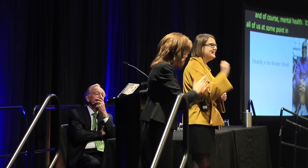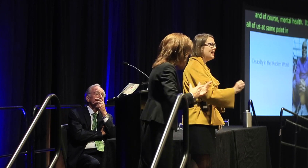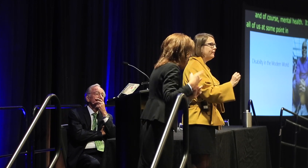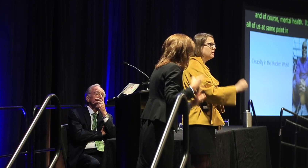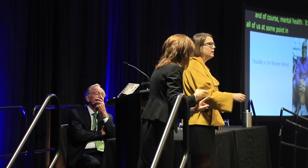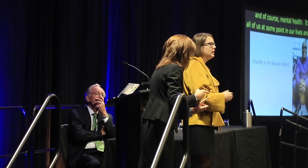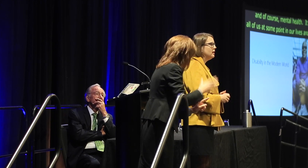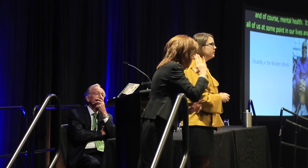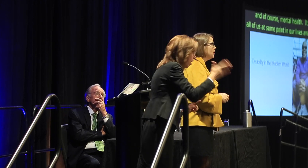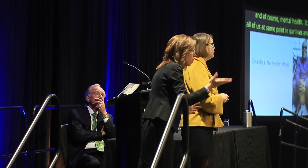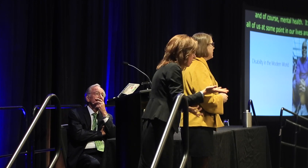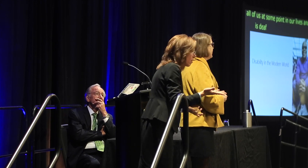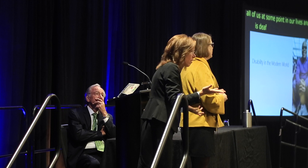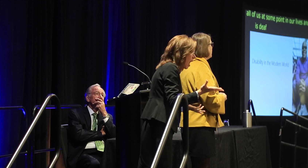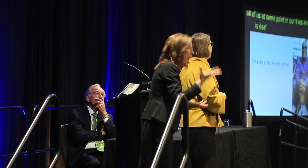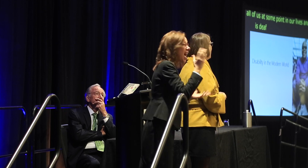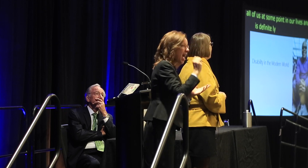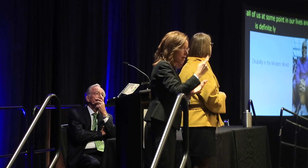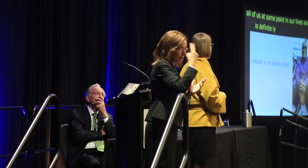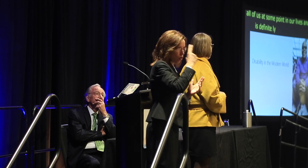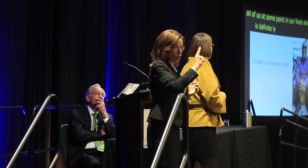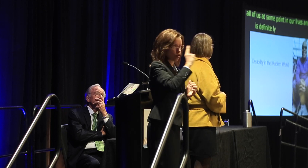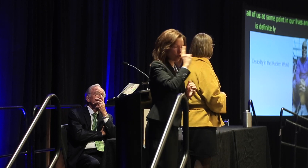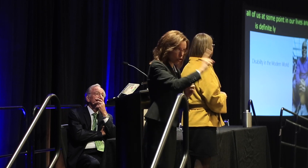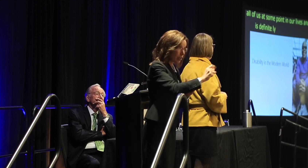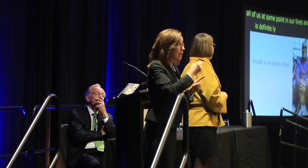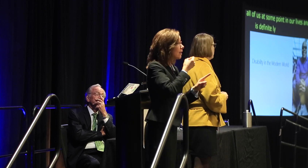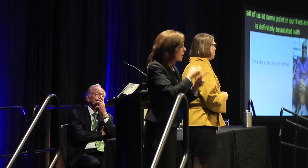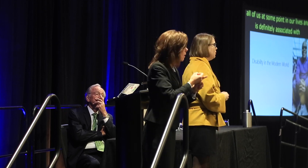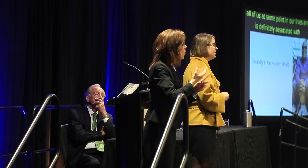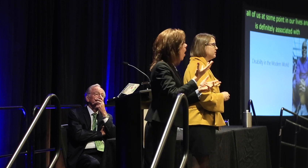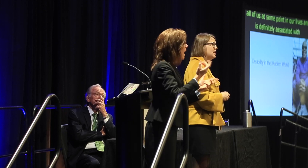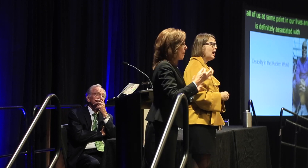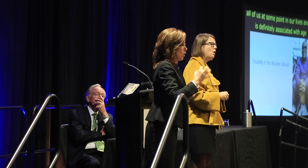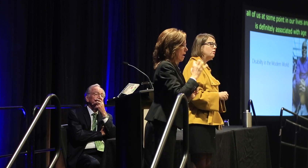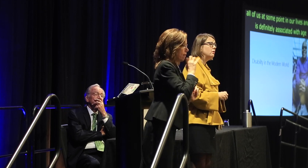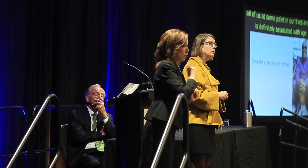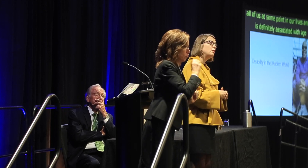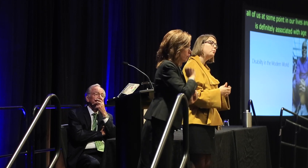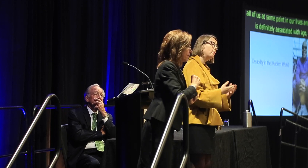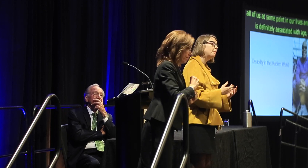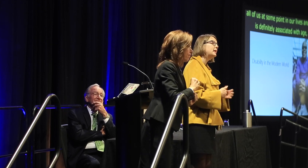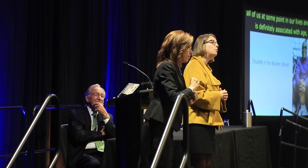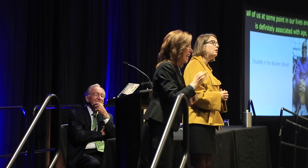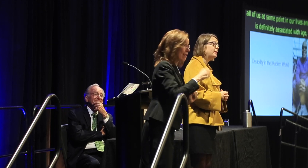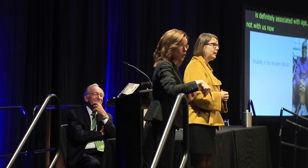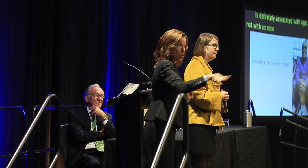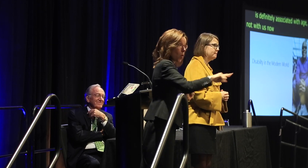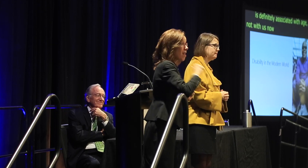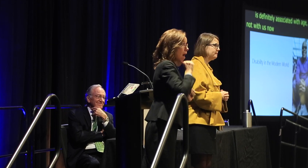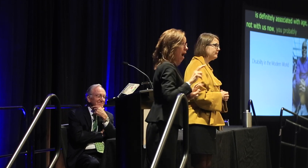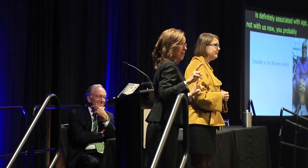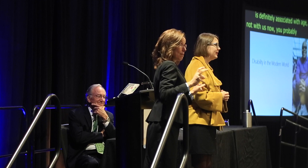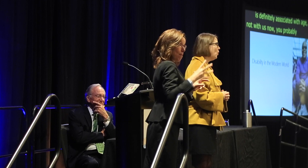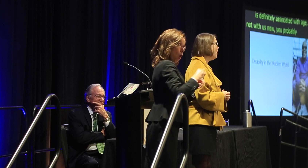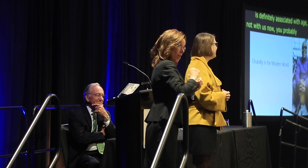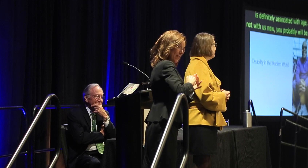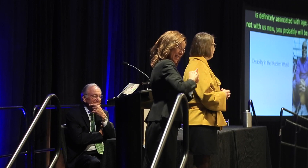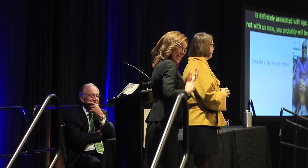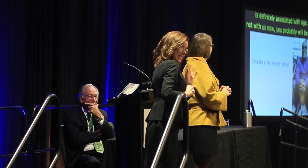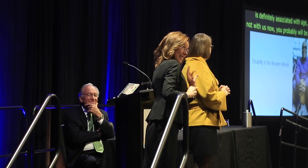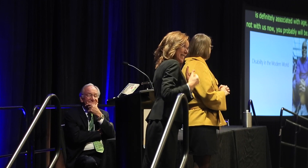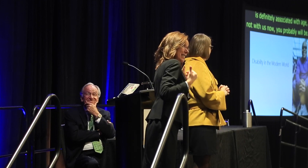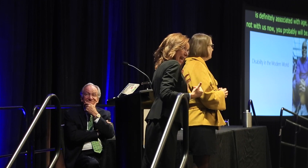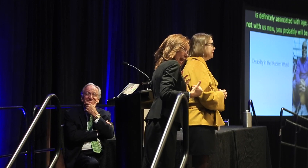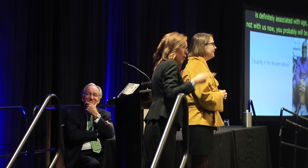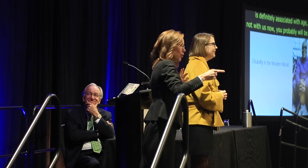is definitely associated with age. If you're not with us now, you probably will be.